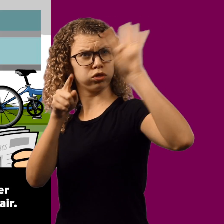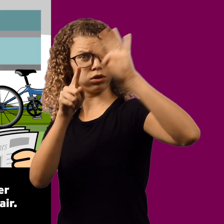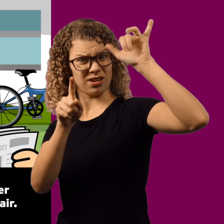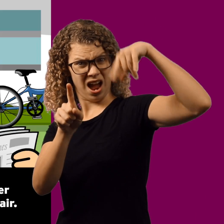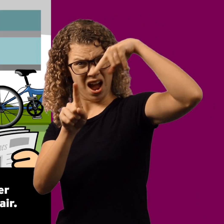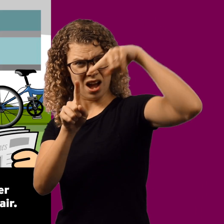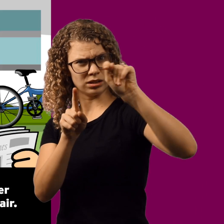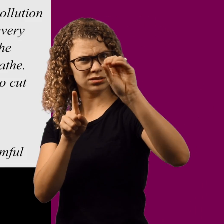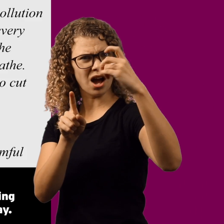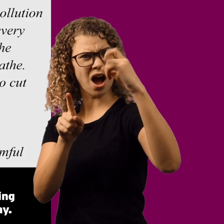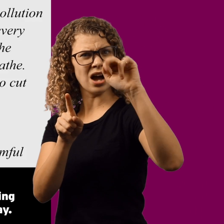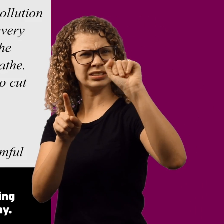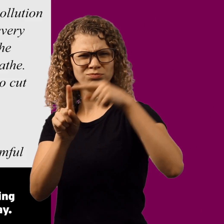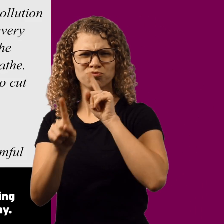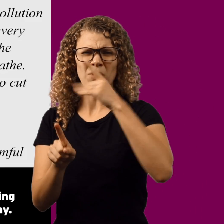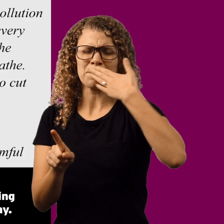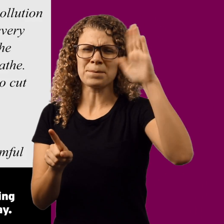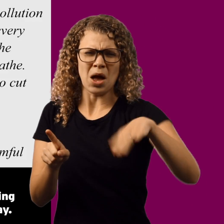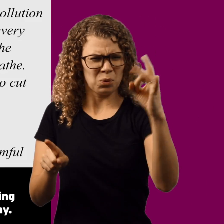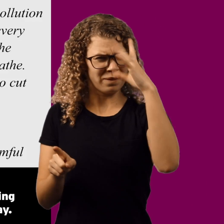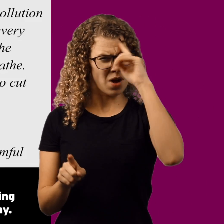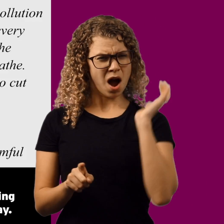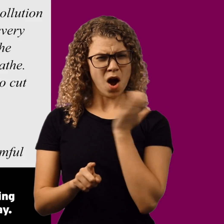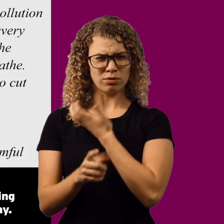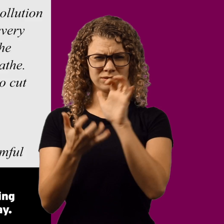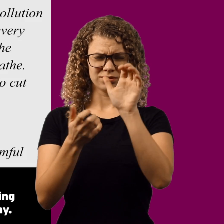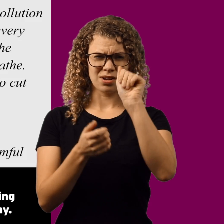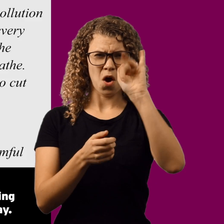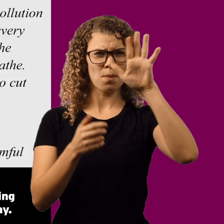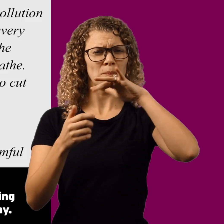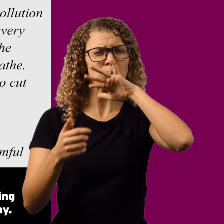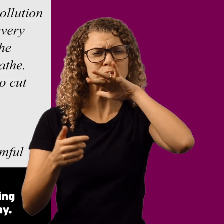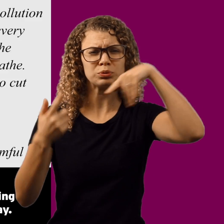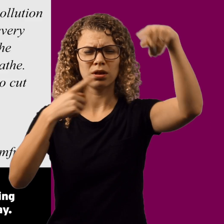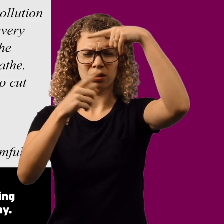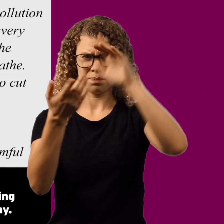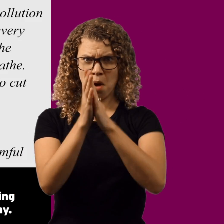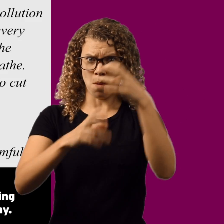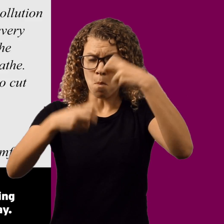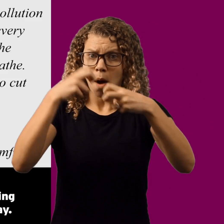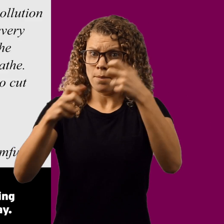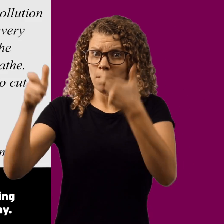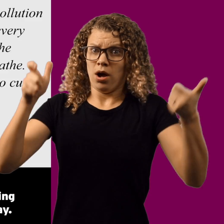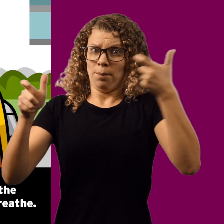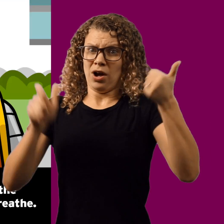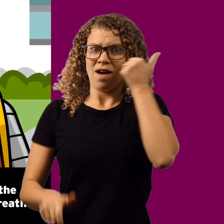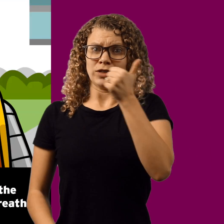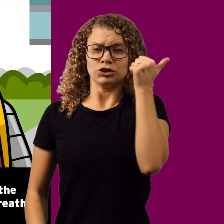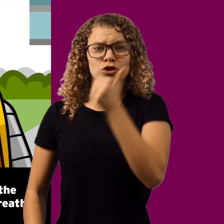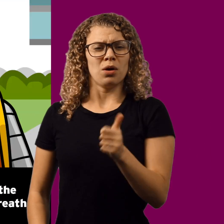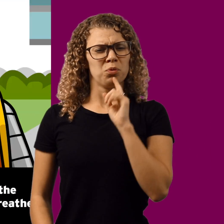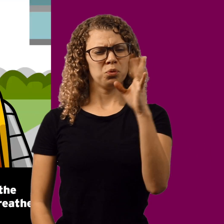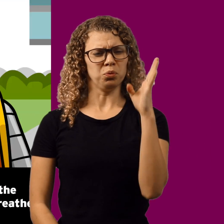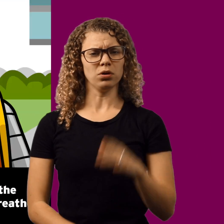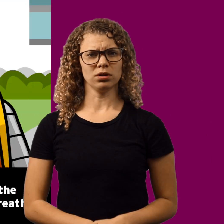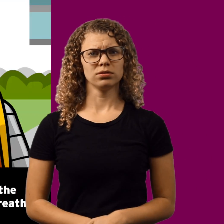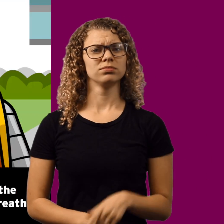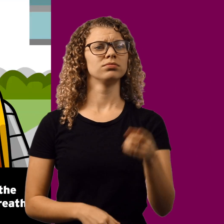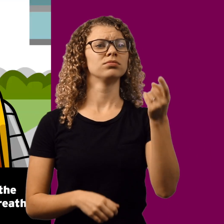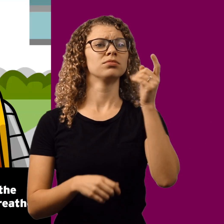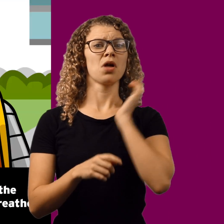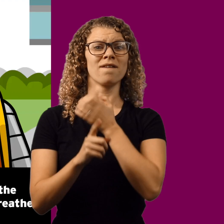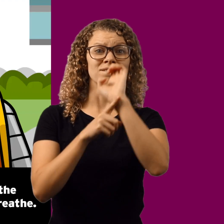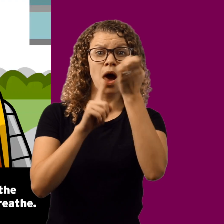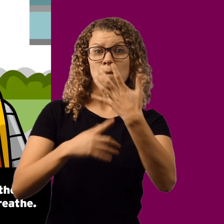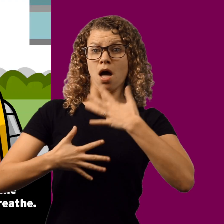into the air. You may not realize it, but air pollution is becoming a bigger problem every day. It is terribly damaging to the